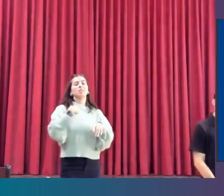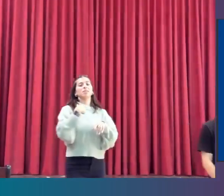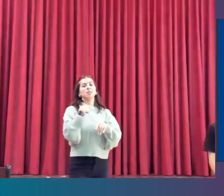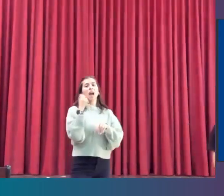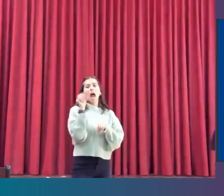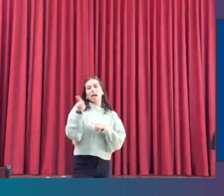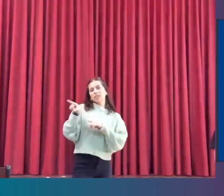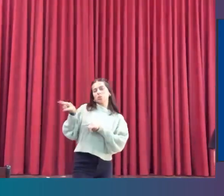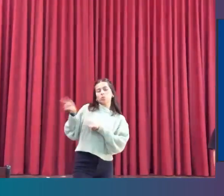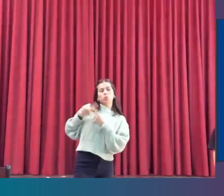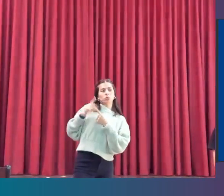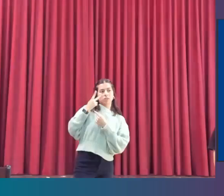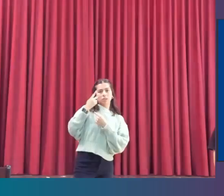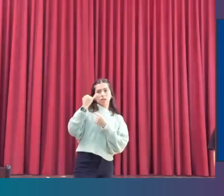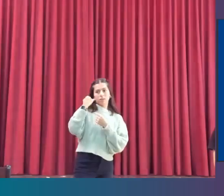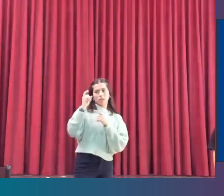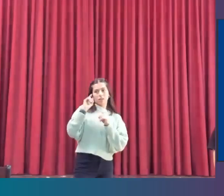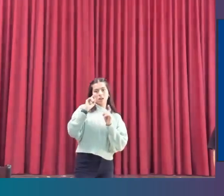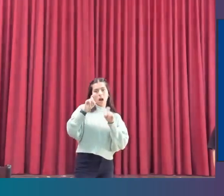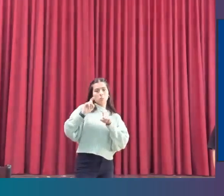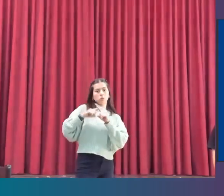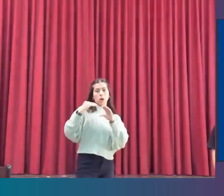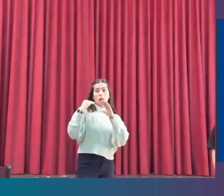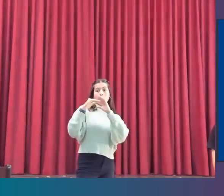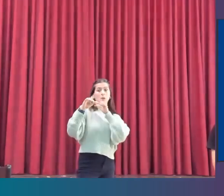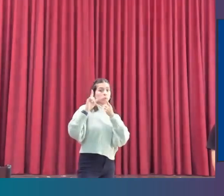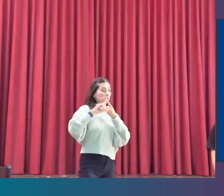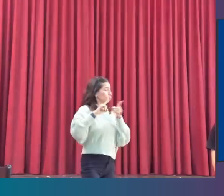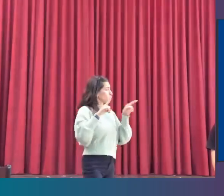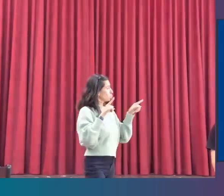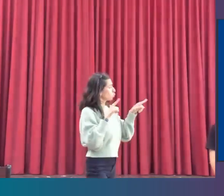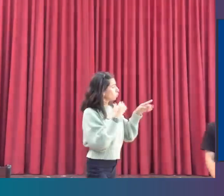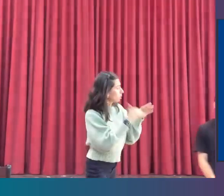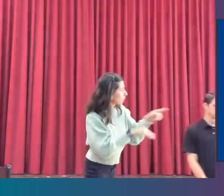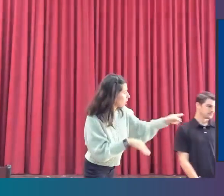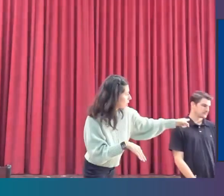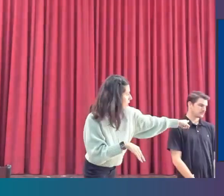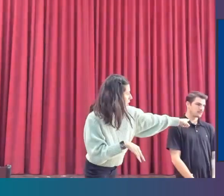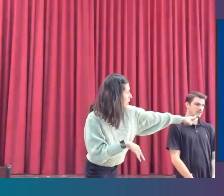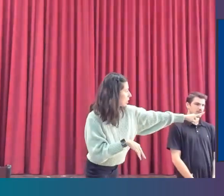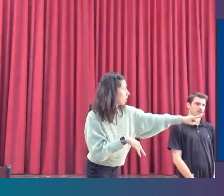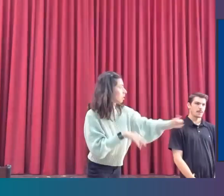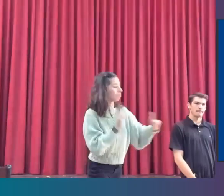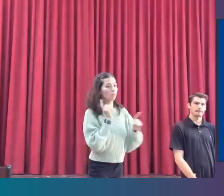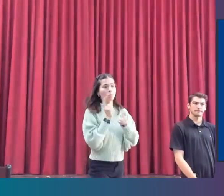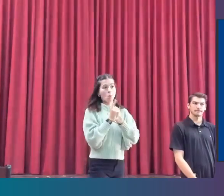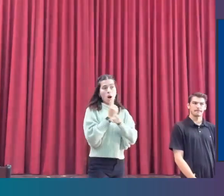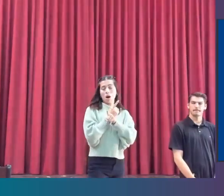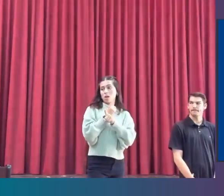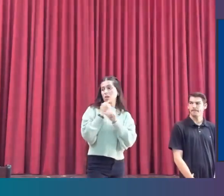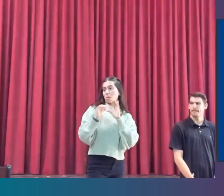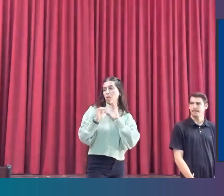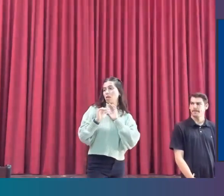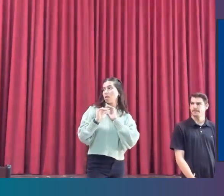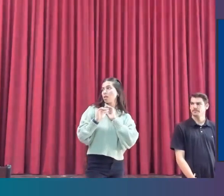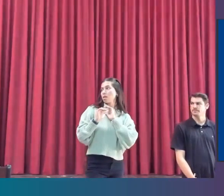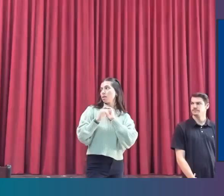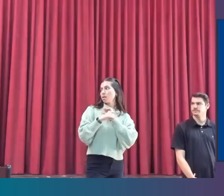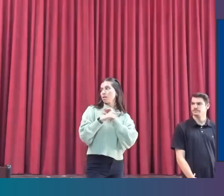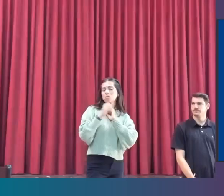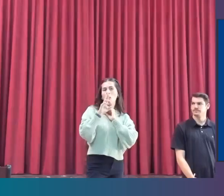Okay, so just to follow up on that, so would I email the documents that I had to this